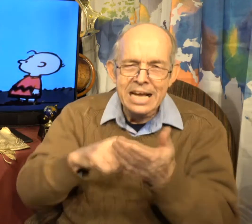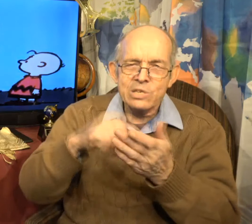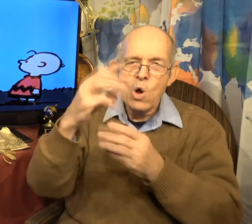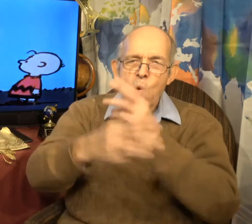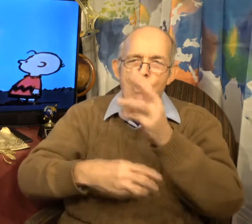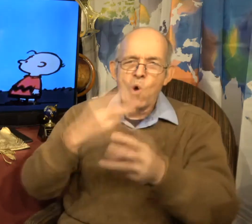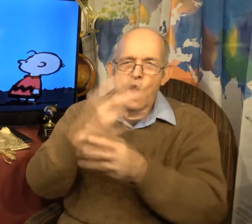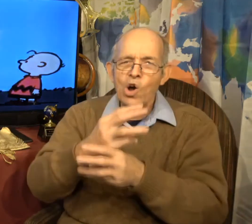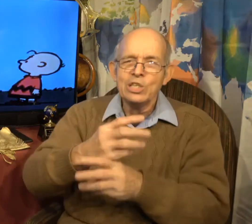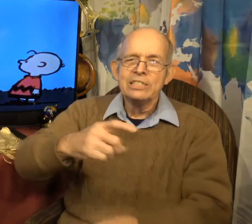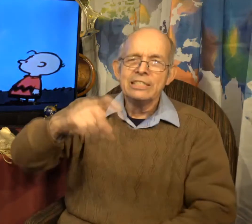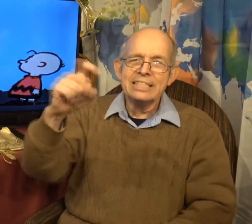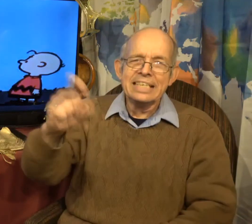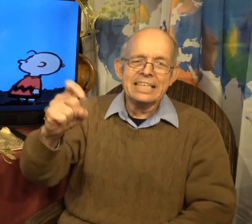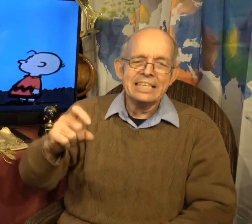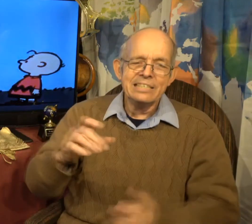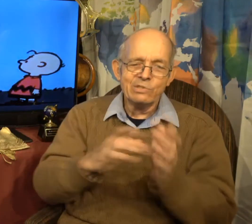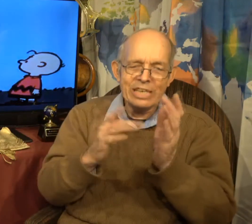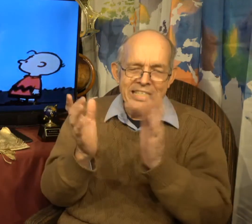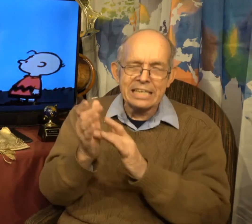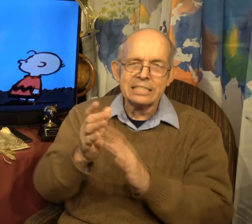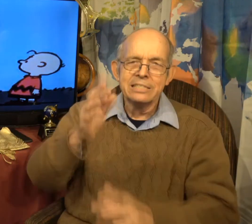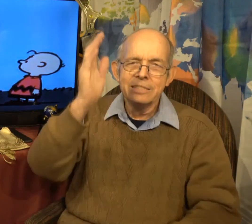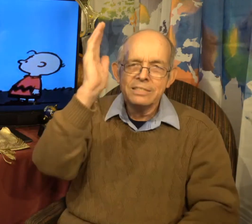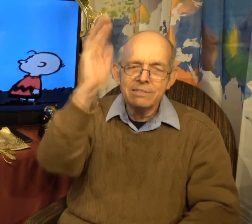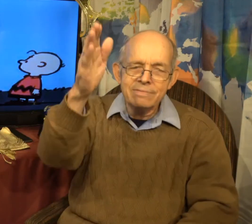This world needs Jesus.